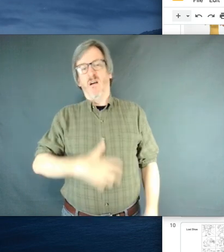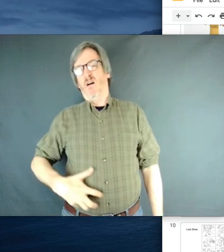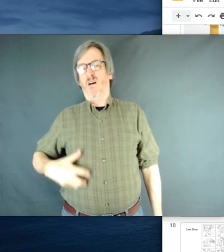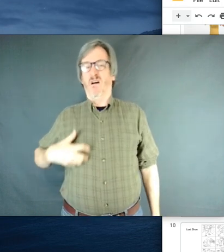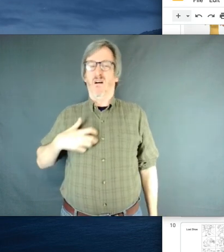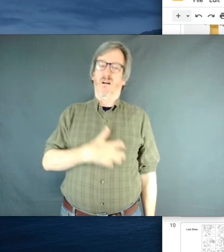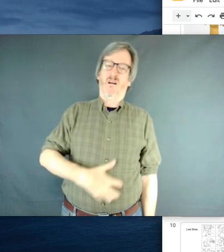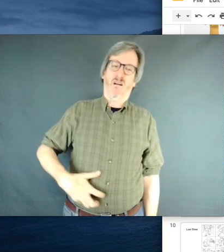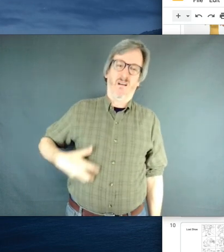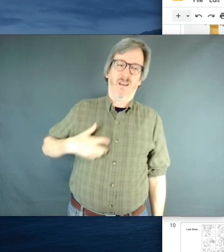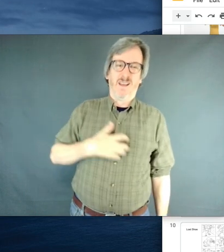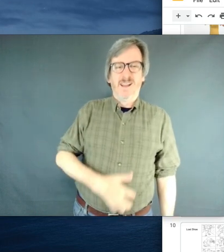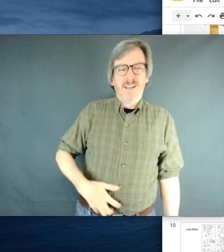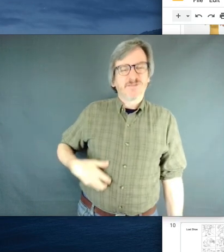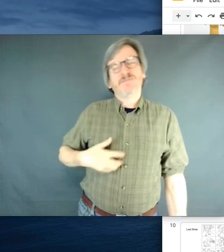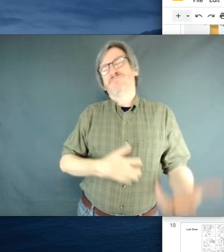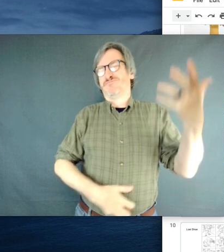then,